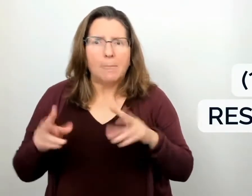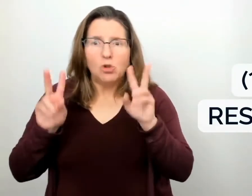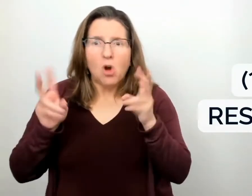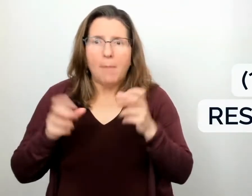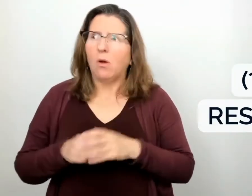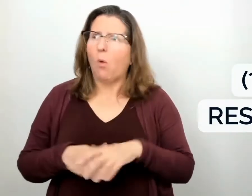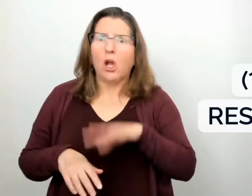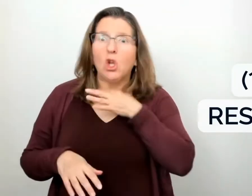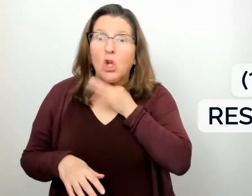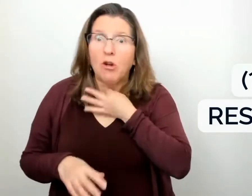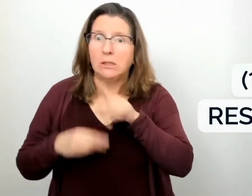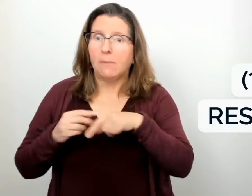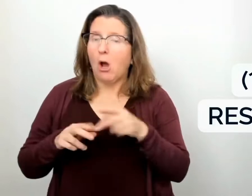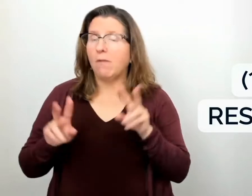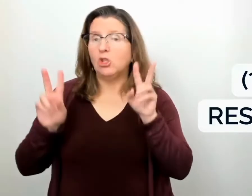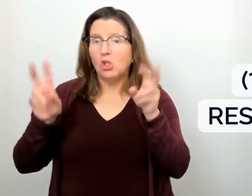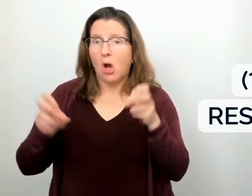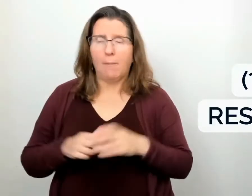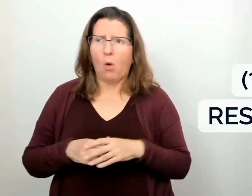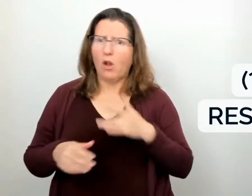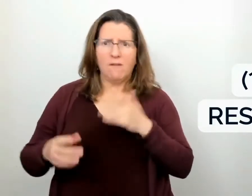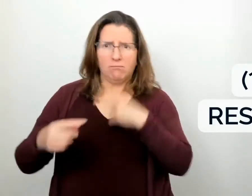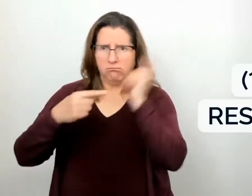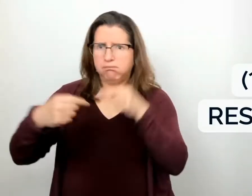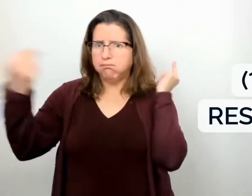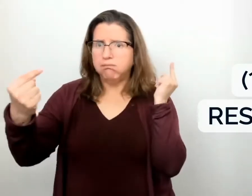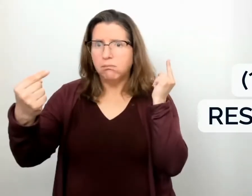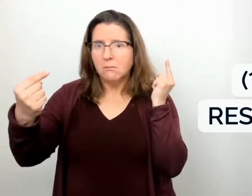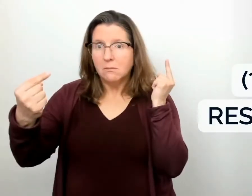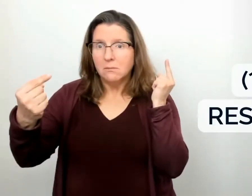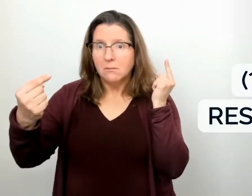about the topic? Did something pique your curiosity? Do you disagree?